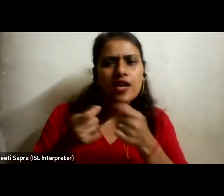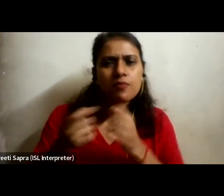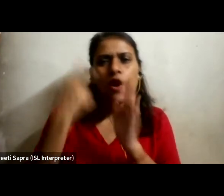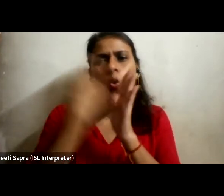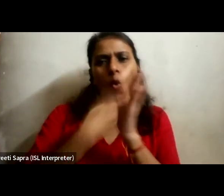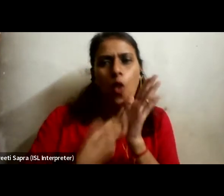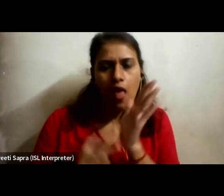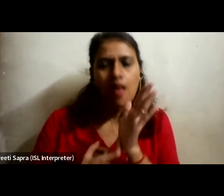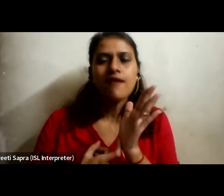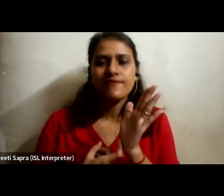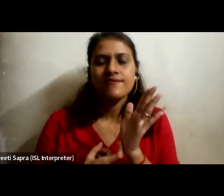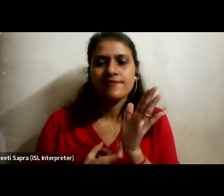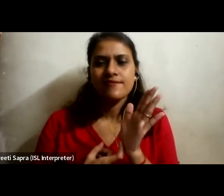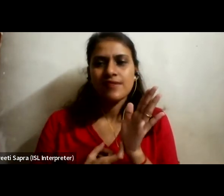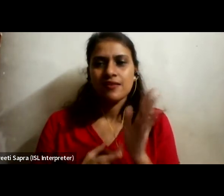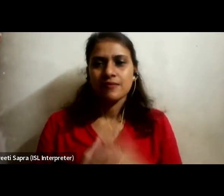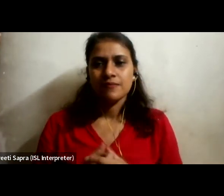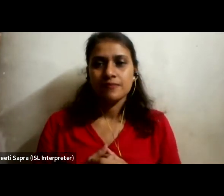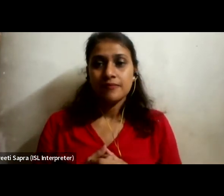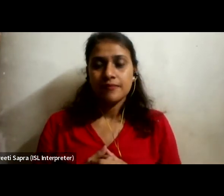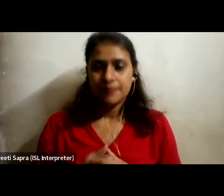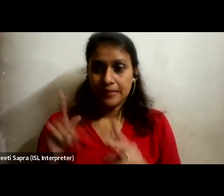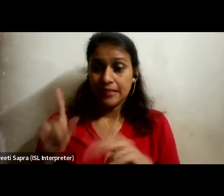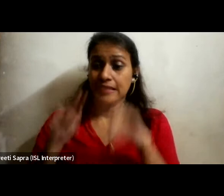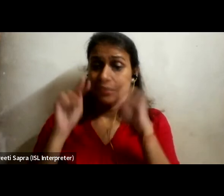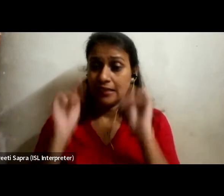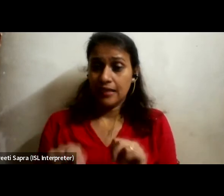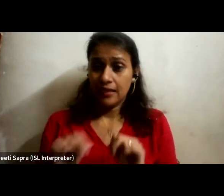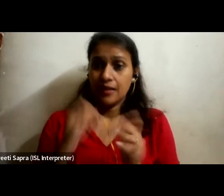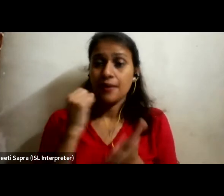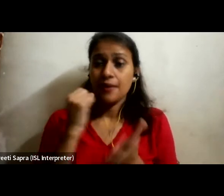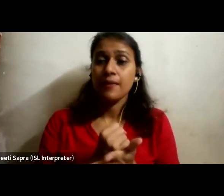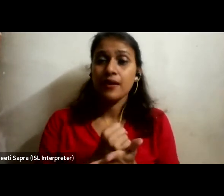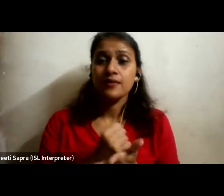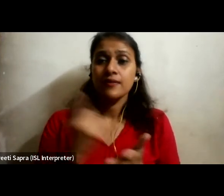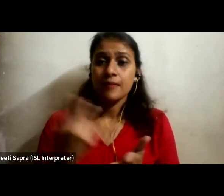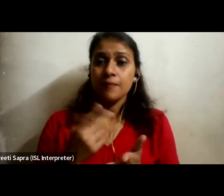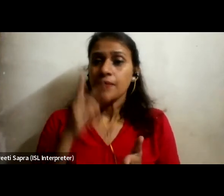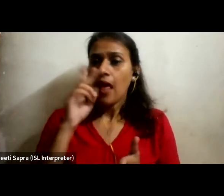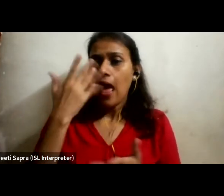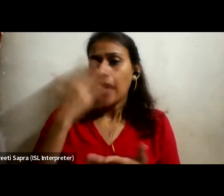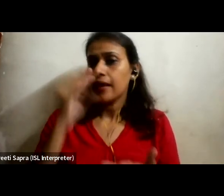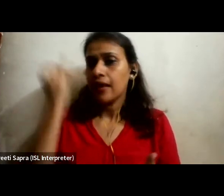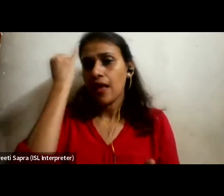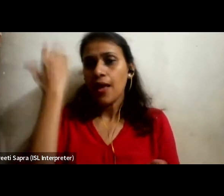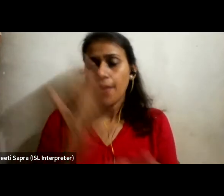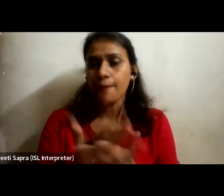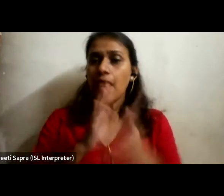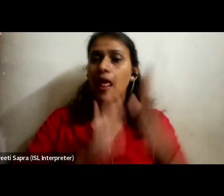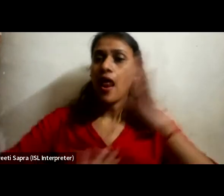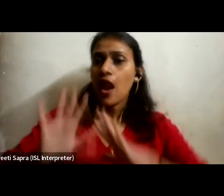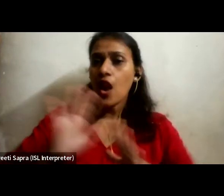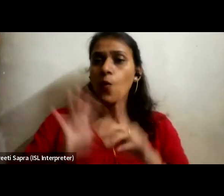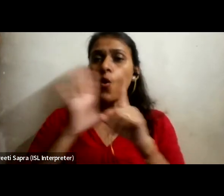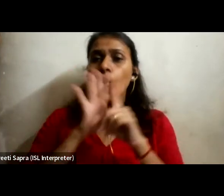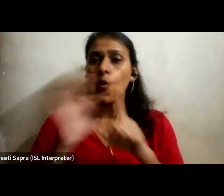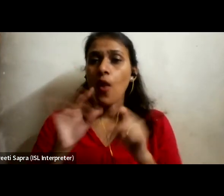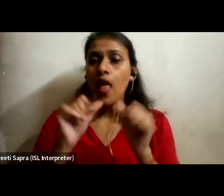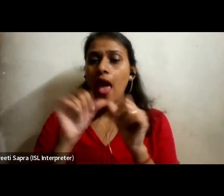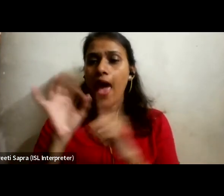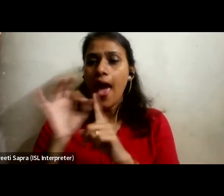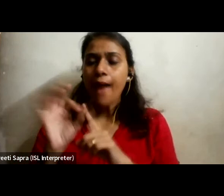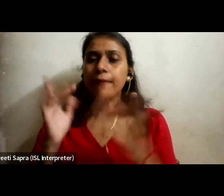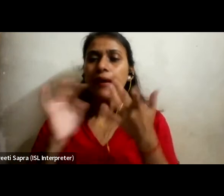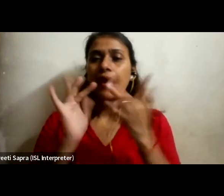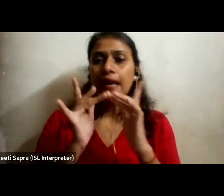a mouthful. Essentially looking at algorithmic recommendation activities used by apps and other internet services.